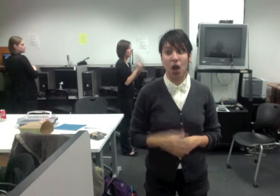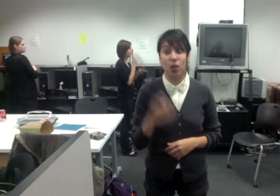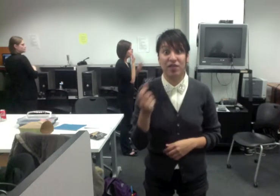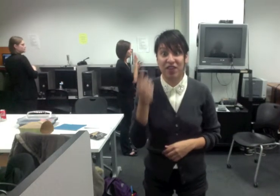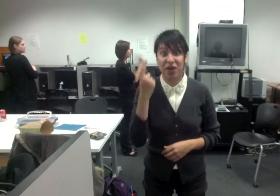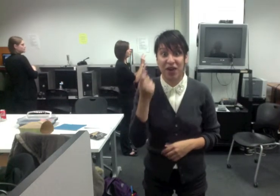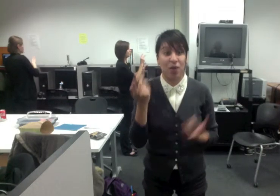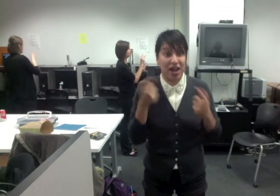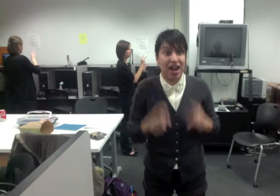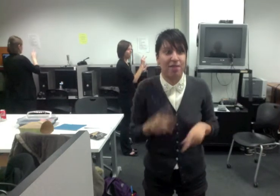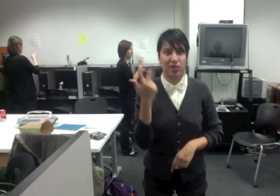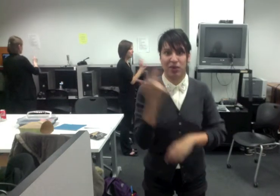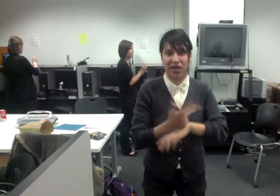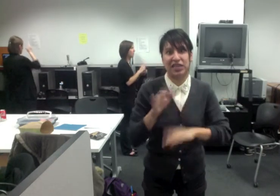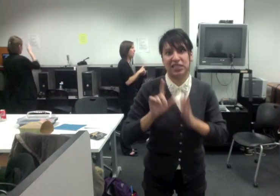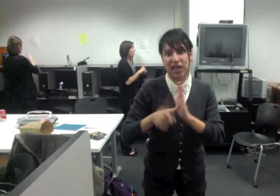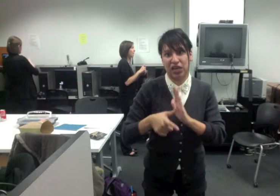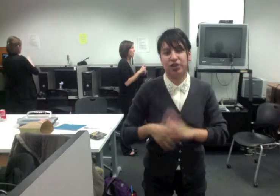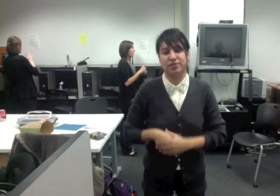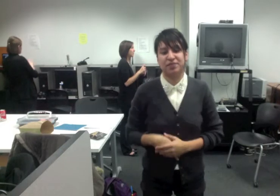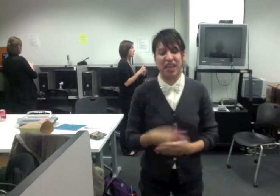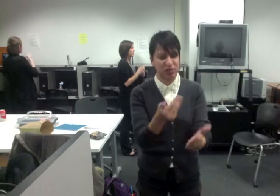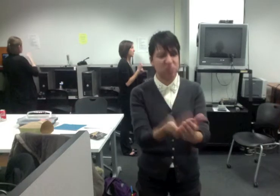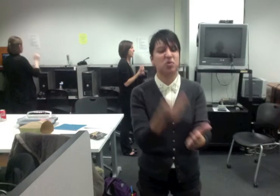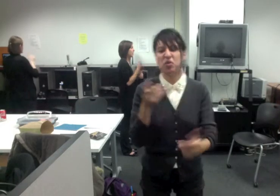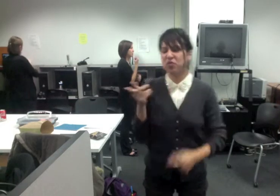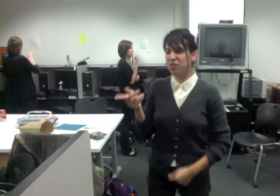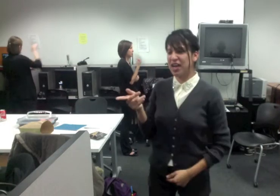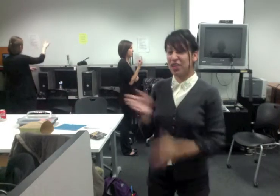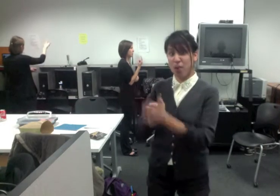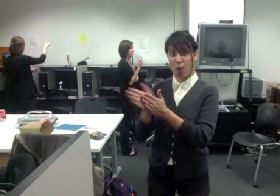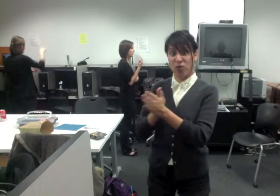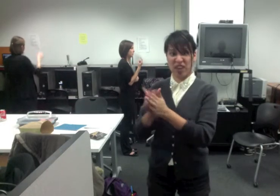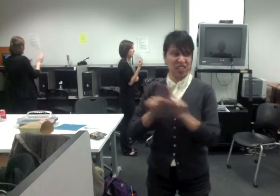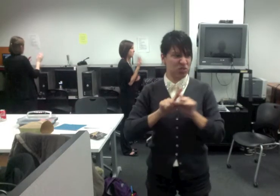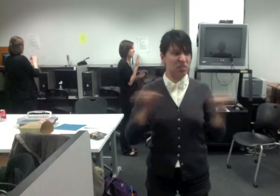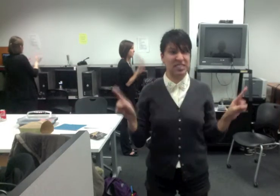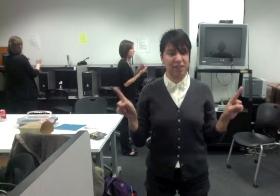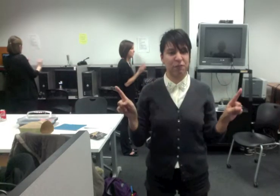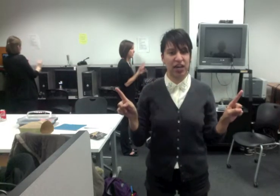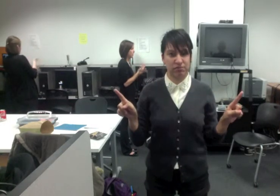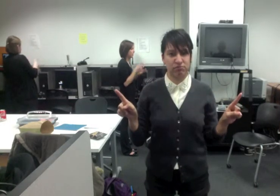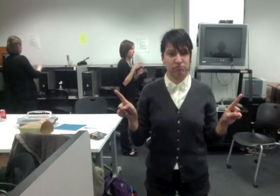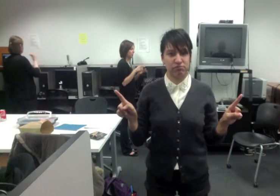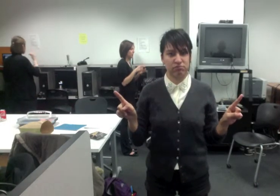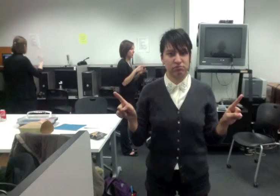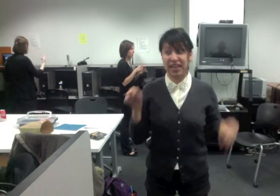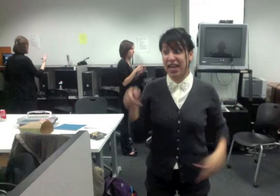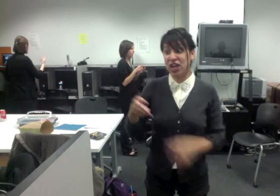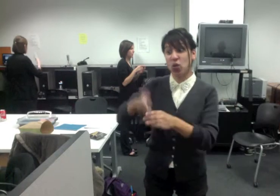And further proof that Langley was motivated by the wrong thing, the day the Wright brothers took flight, he quit. He